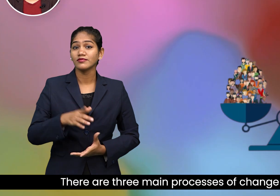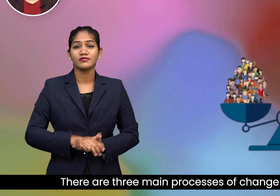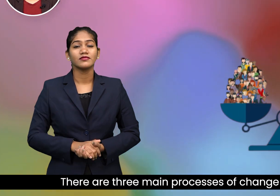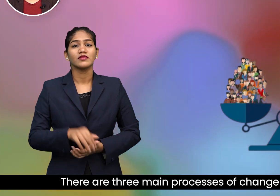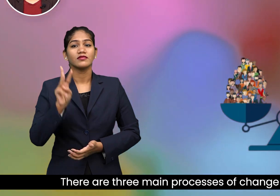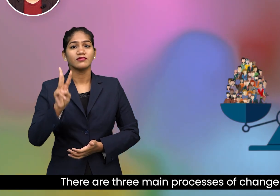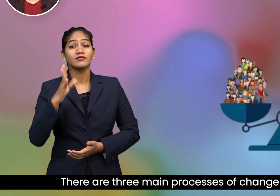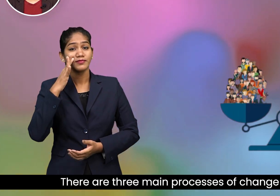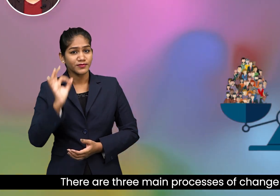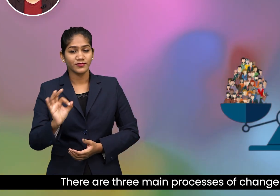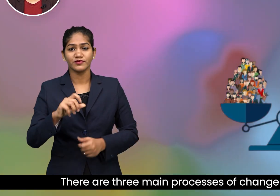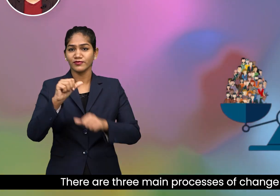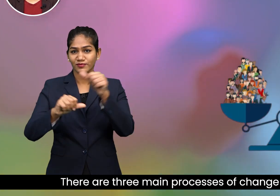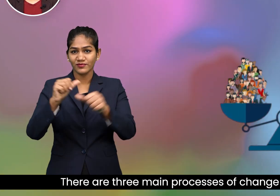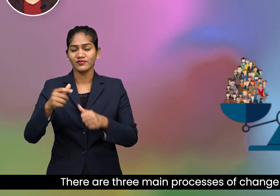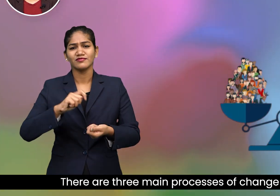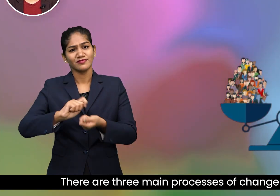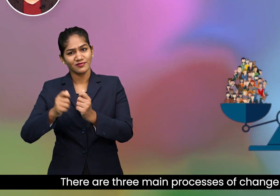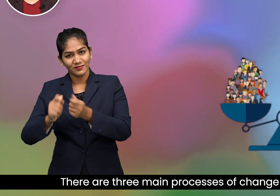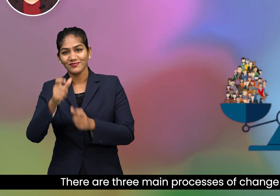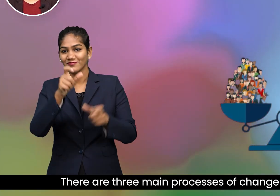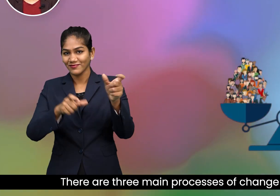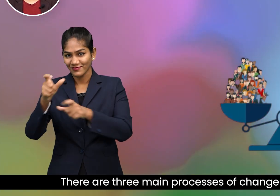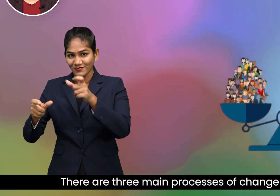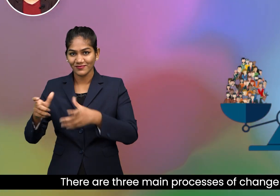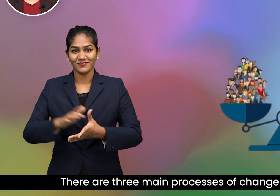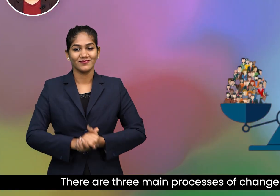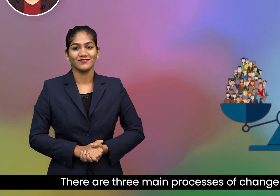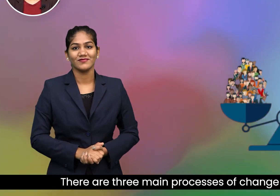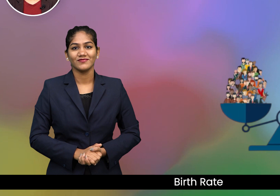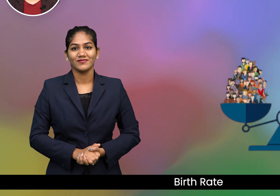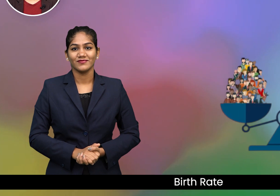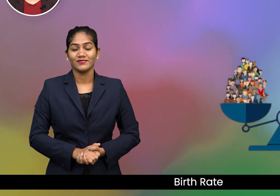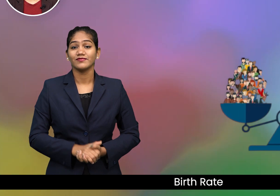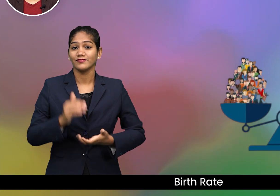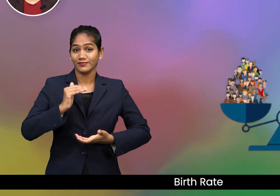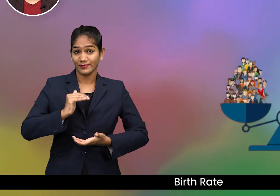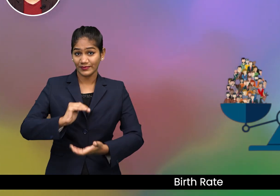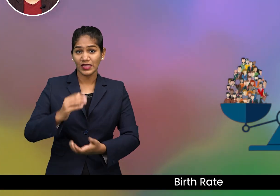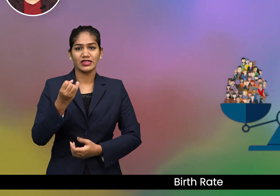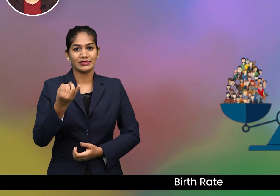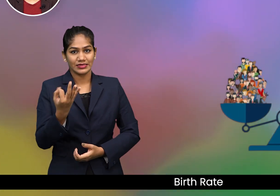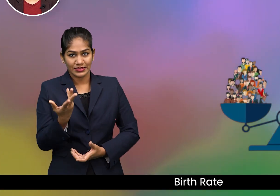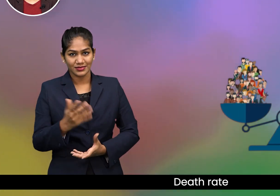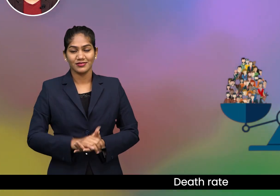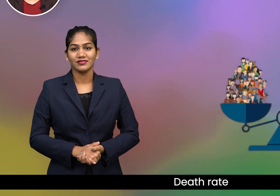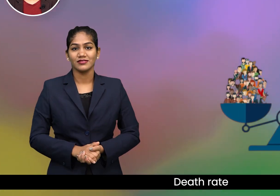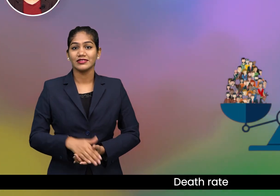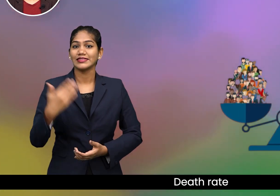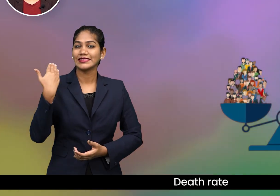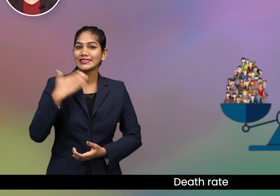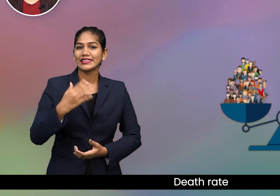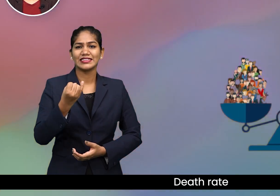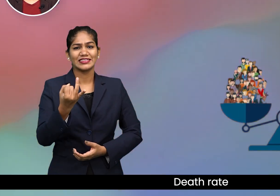There are three main processes of change of population: birth rate,